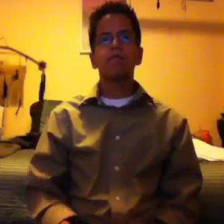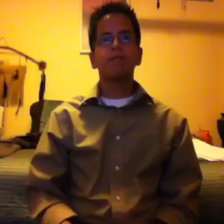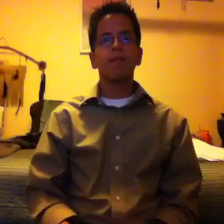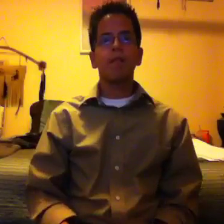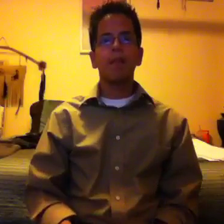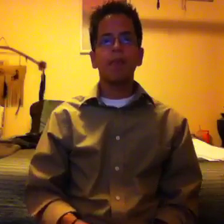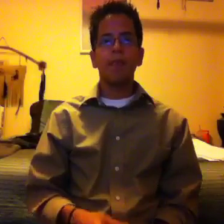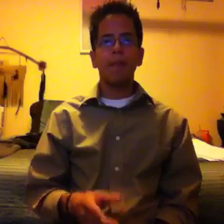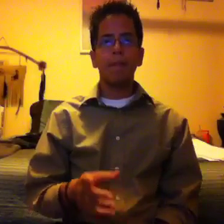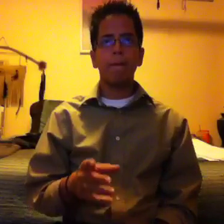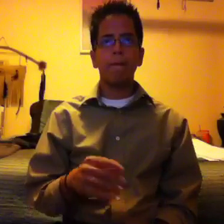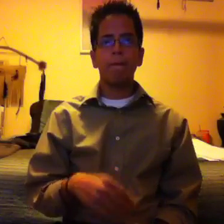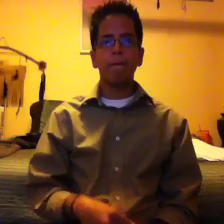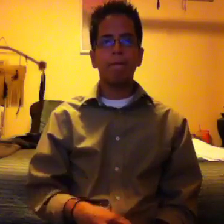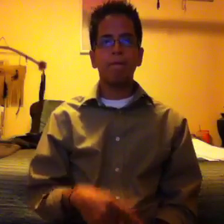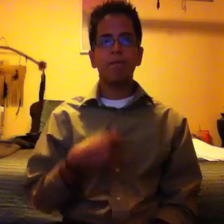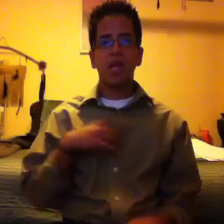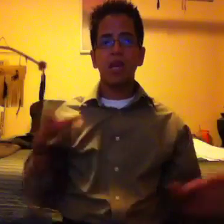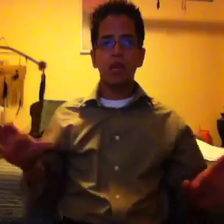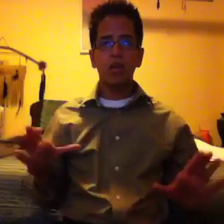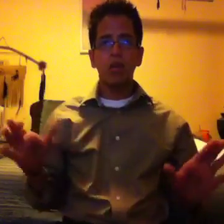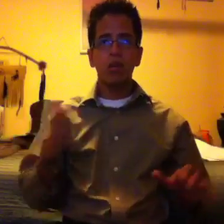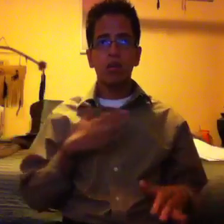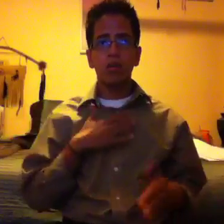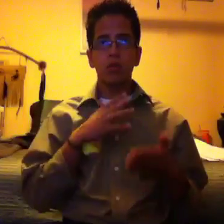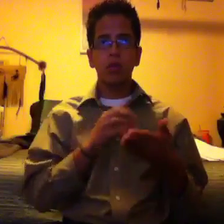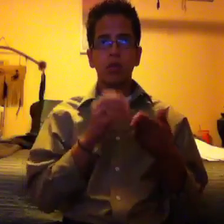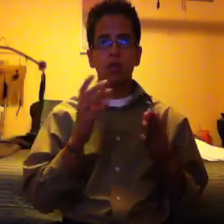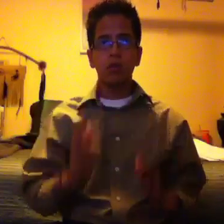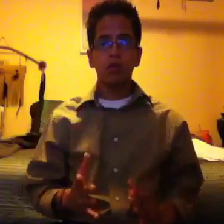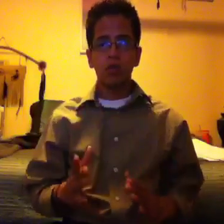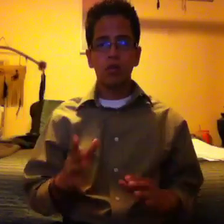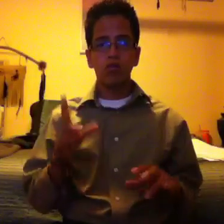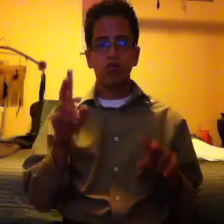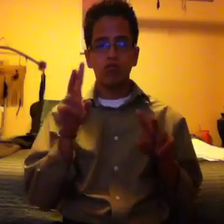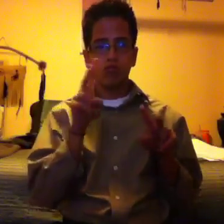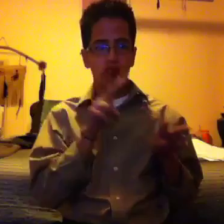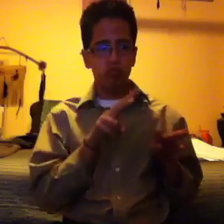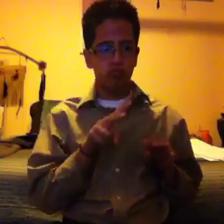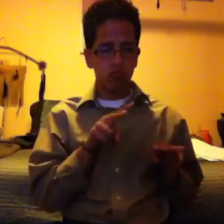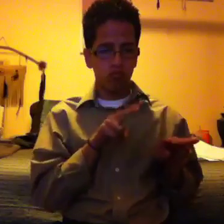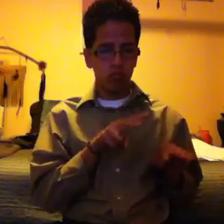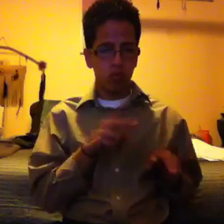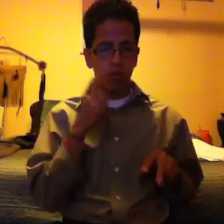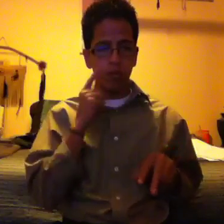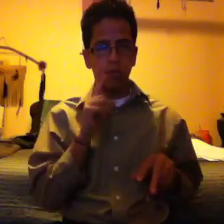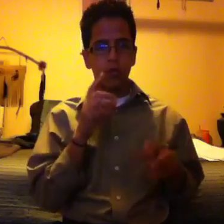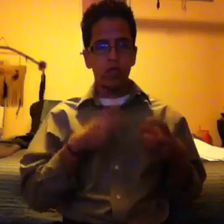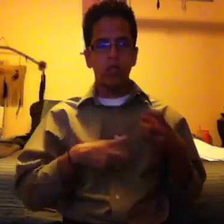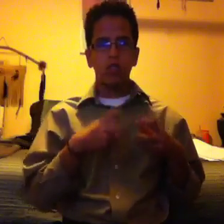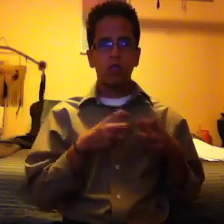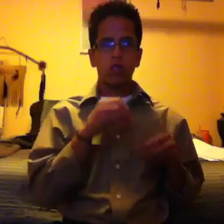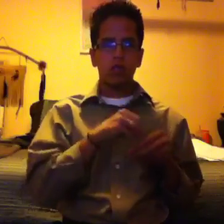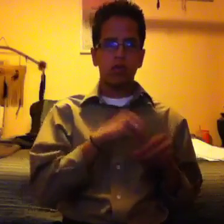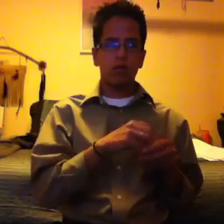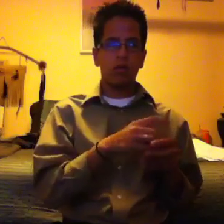articles. But what I encourage them to do is look for the issues in the article. So, for example, if you have 2 articles